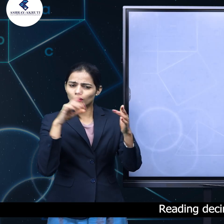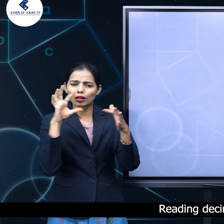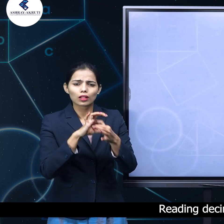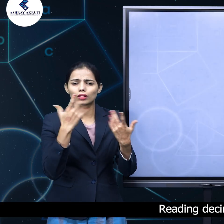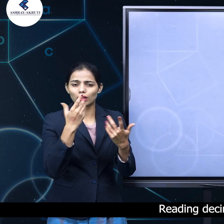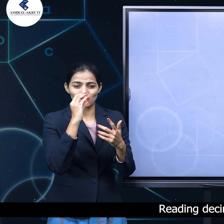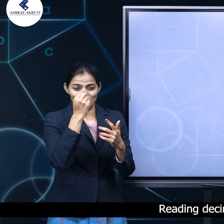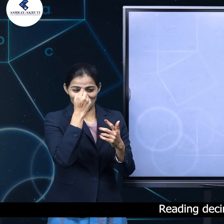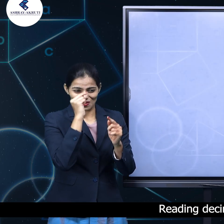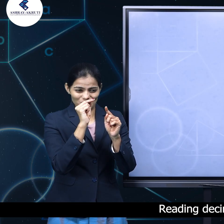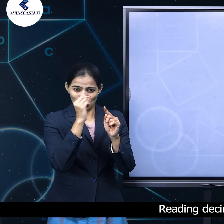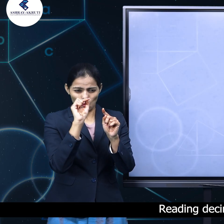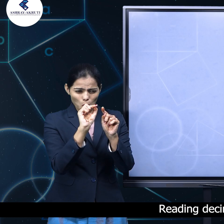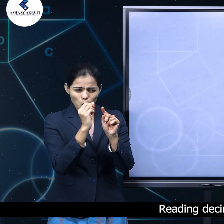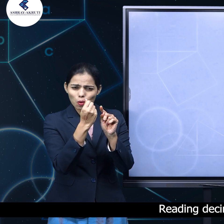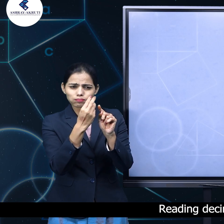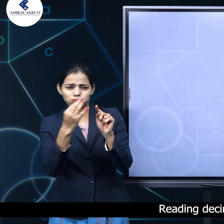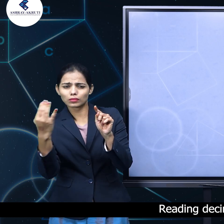Reading decimal numbers.